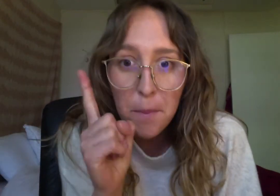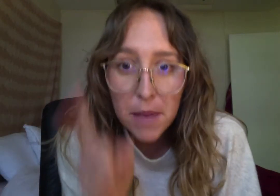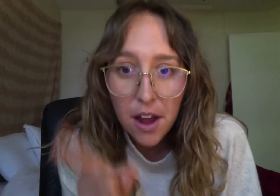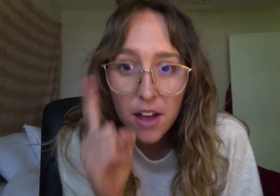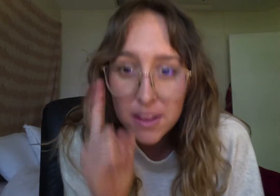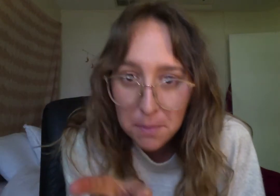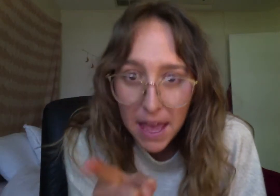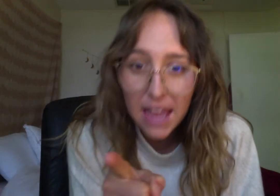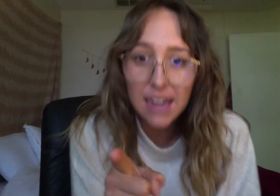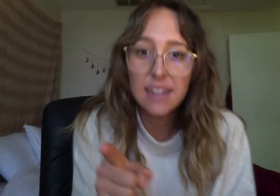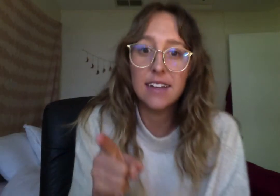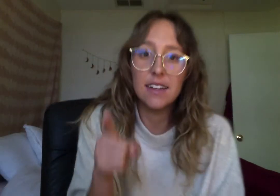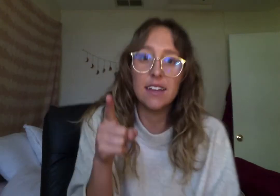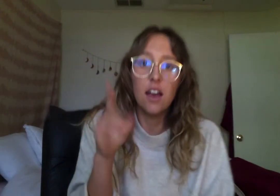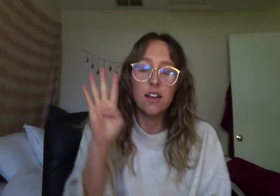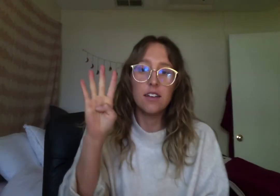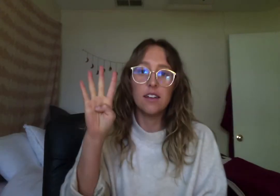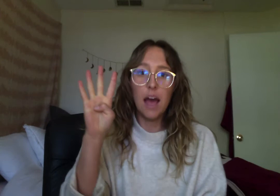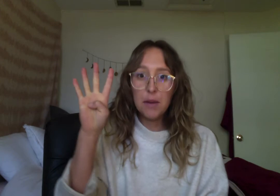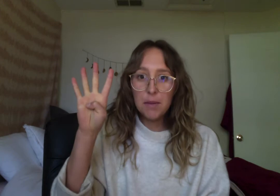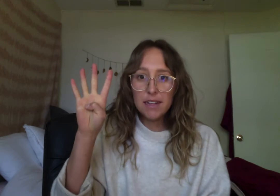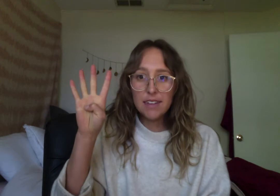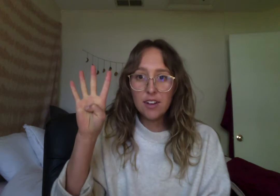on the bed." How many monkeys are left?